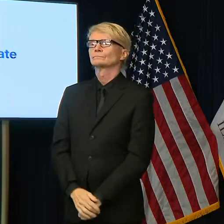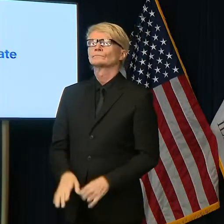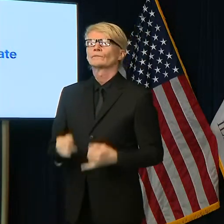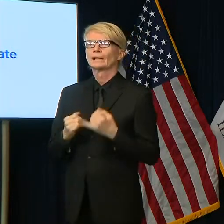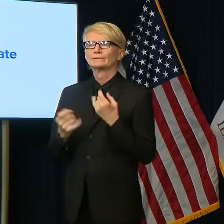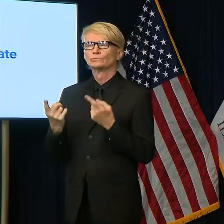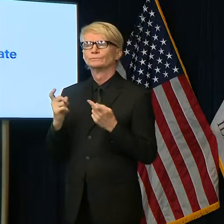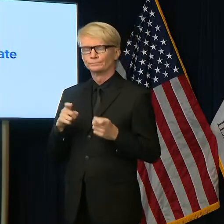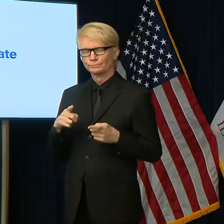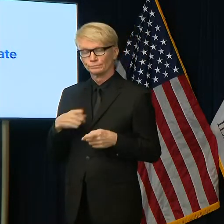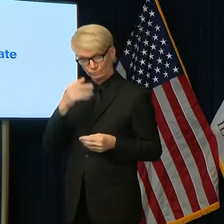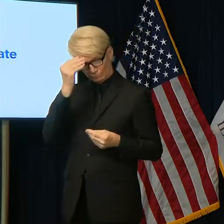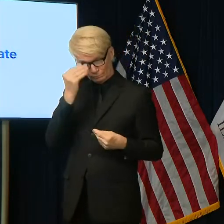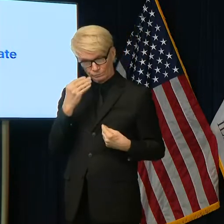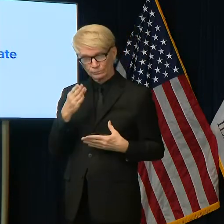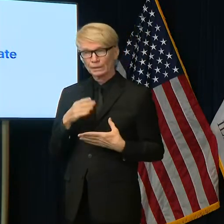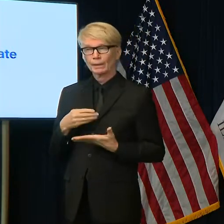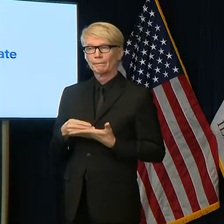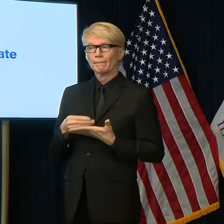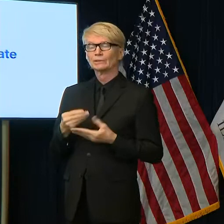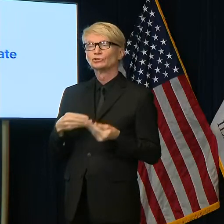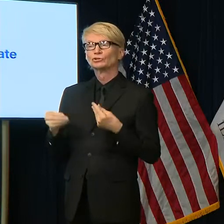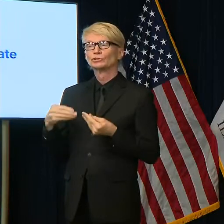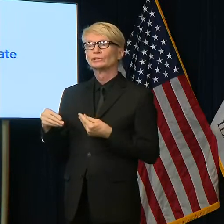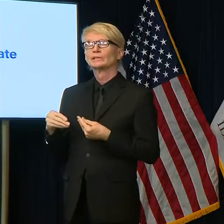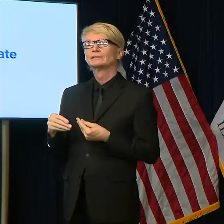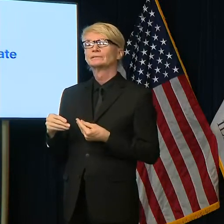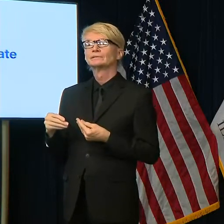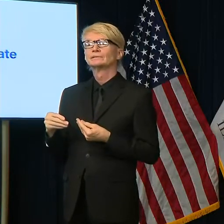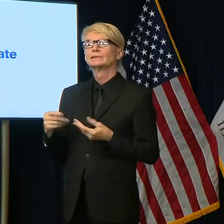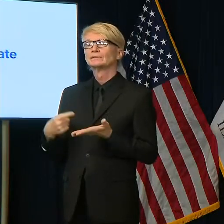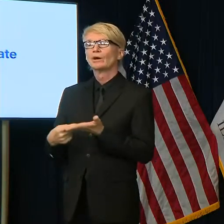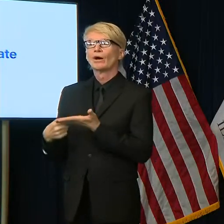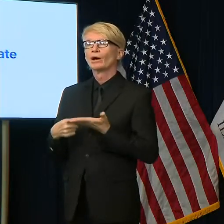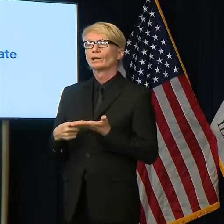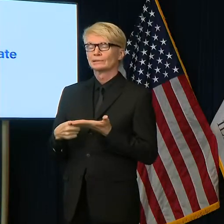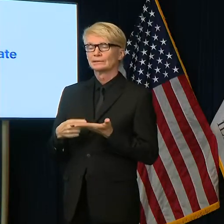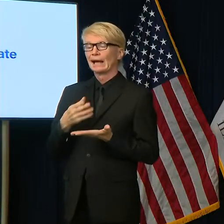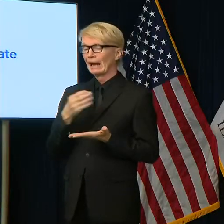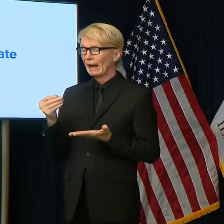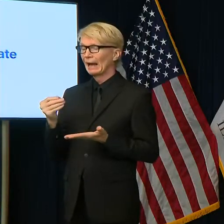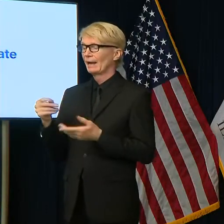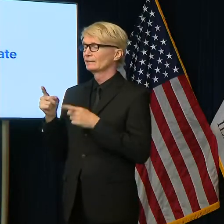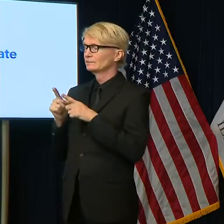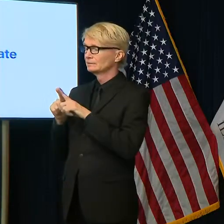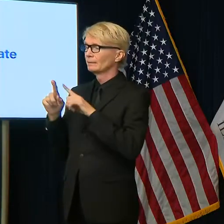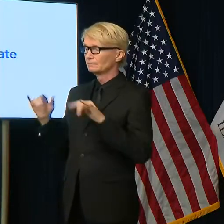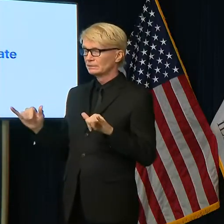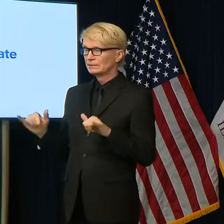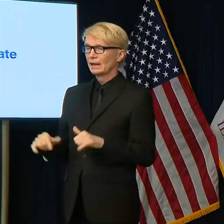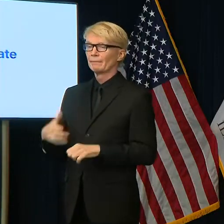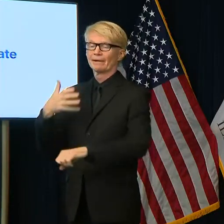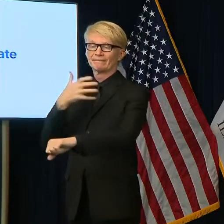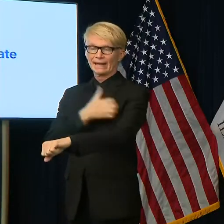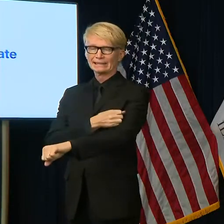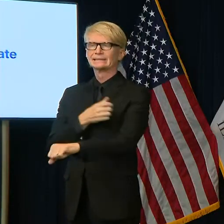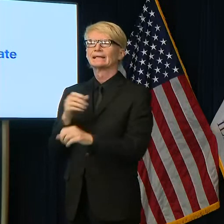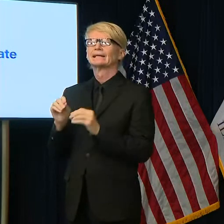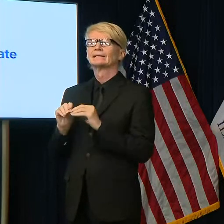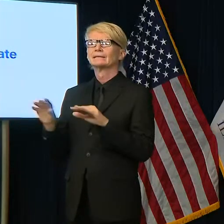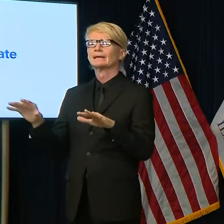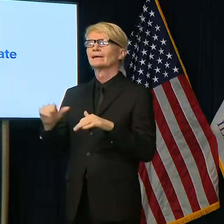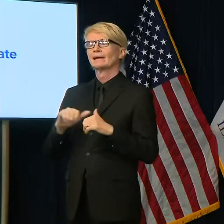you provide an update on budget talks with the four tops, and as we think about the vaccine being rolled out widely in 2021, how are you thinking about